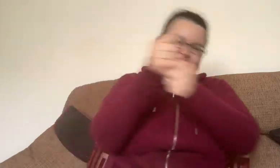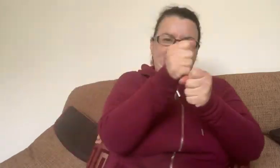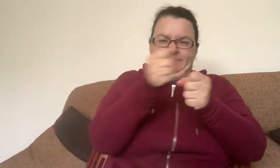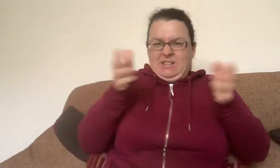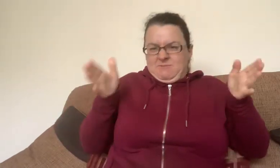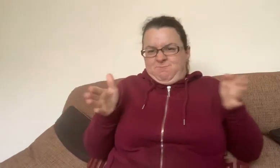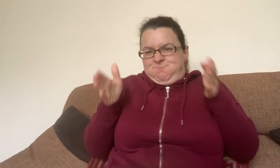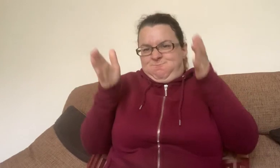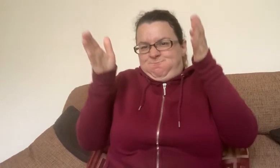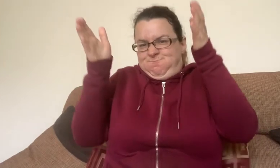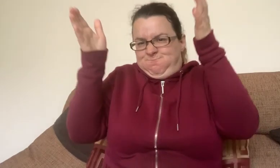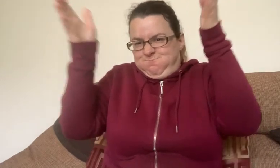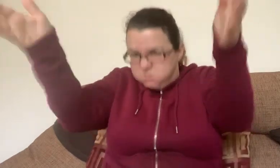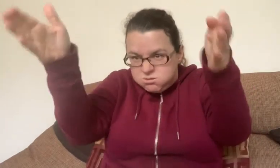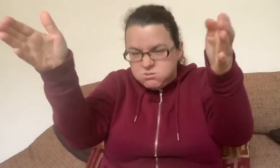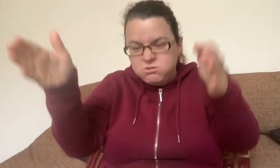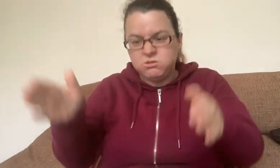I sent him back.